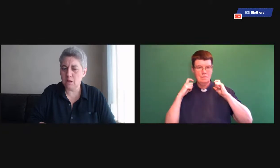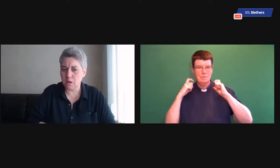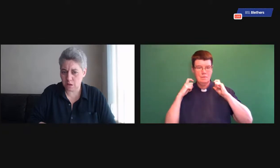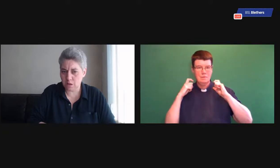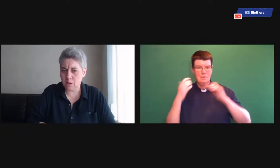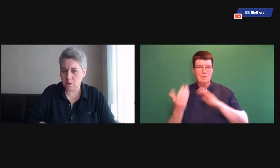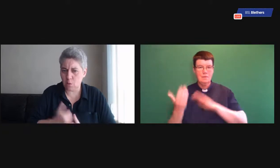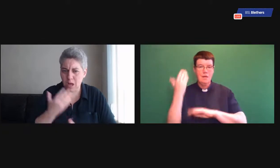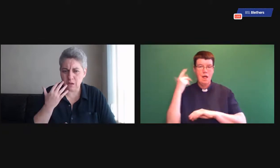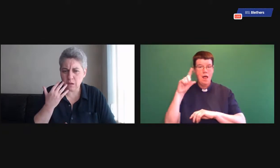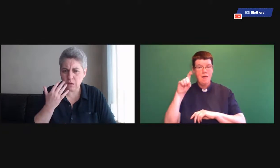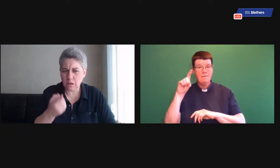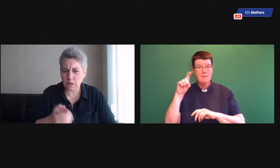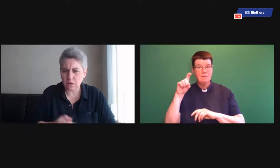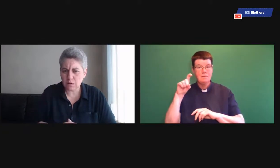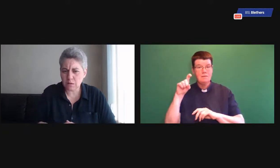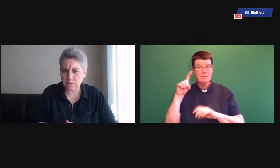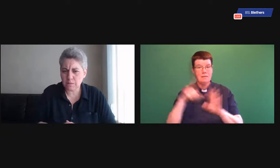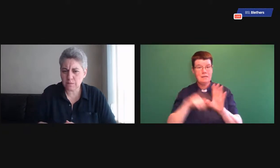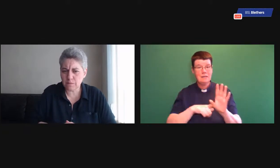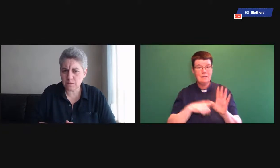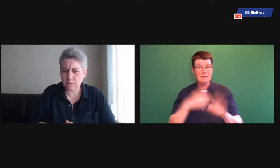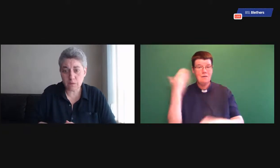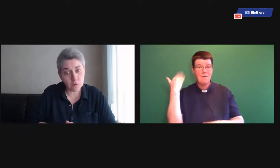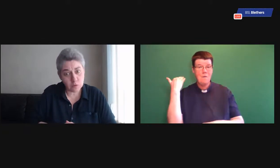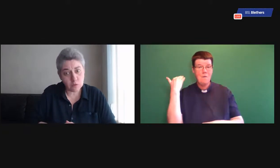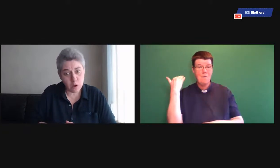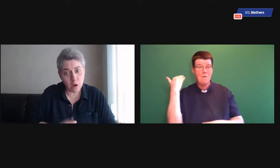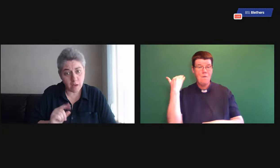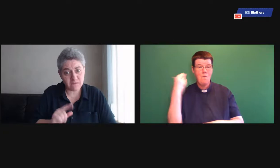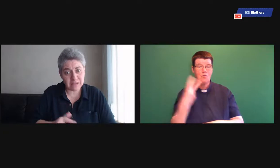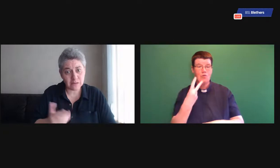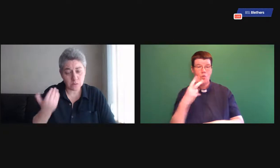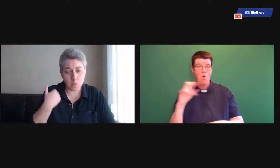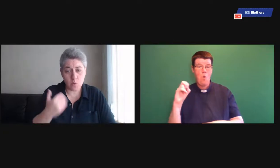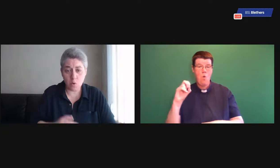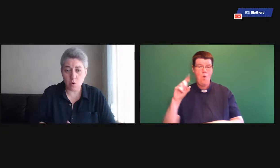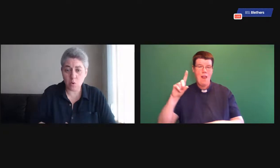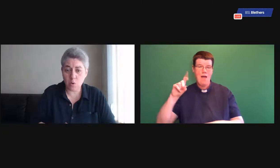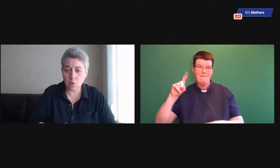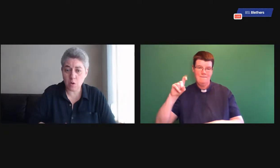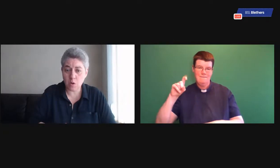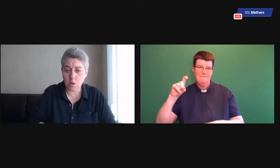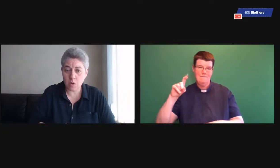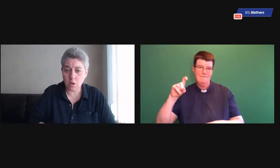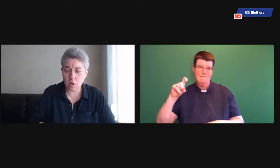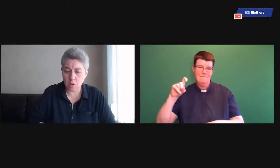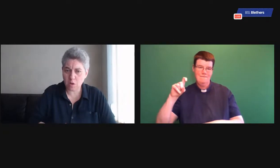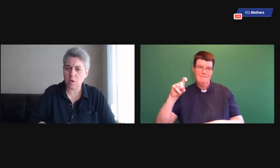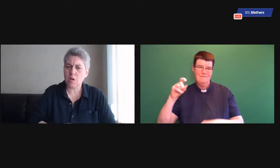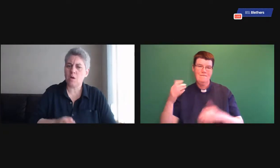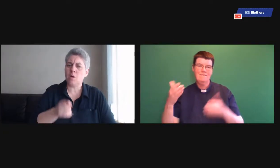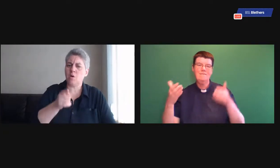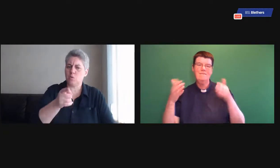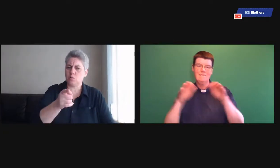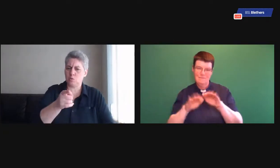that means you've officially became a minister. And it was in 2011, so 11 years ago.